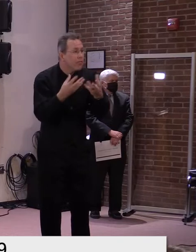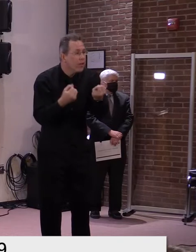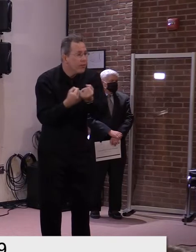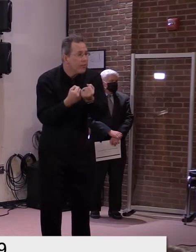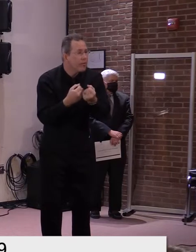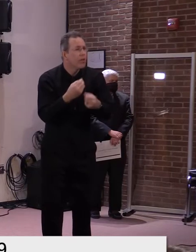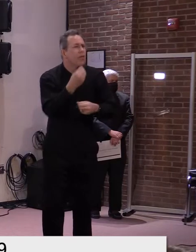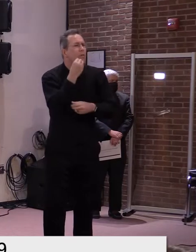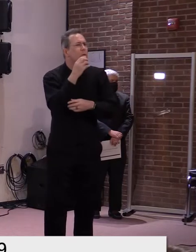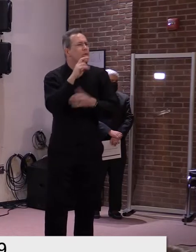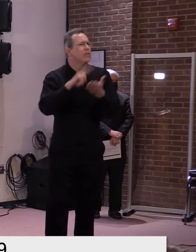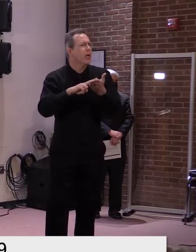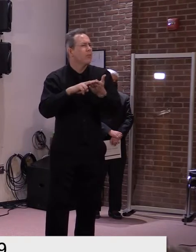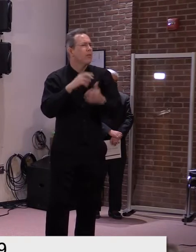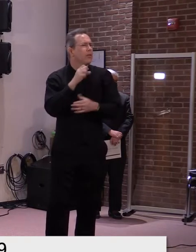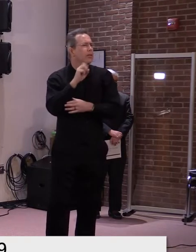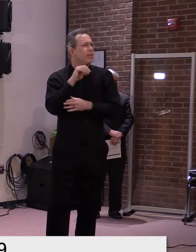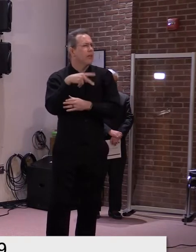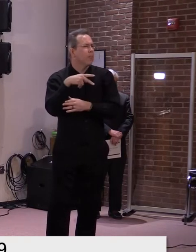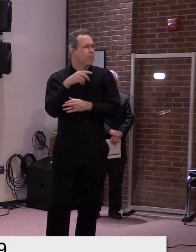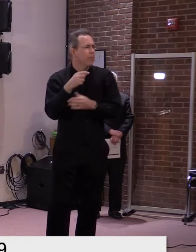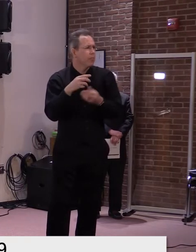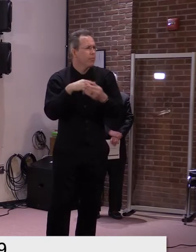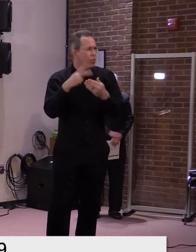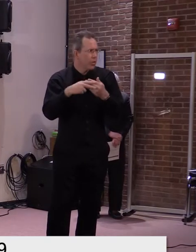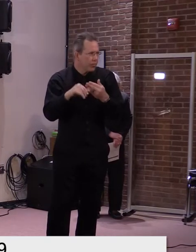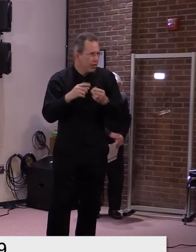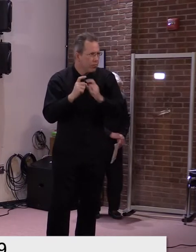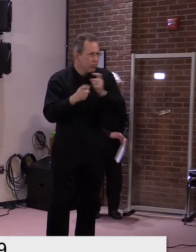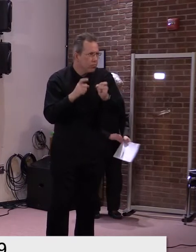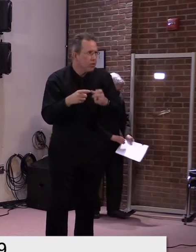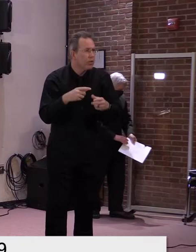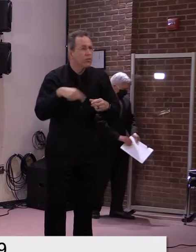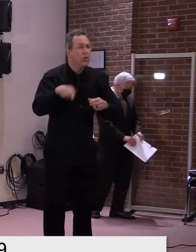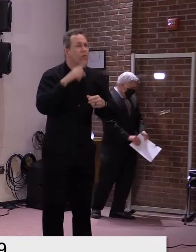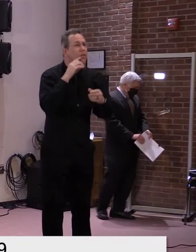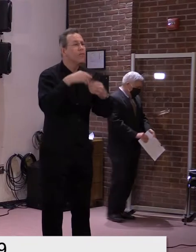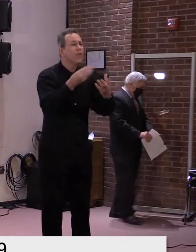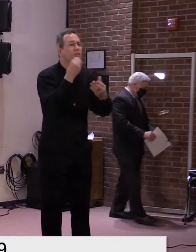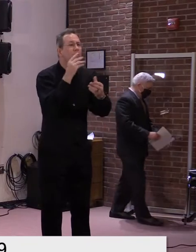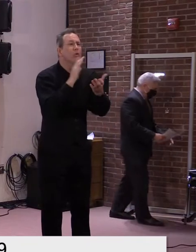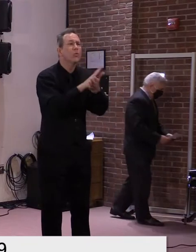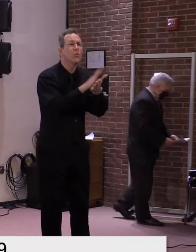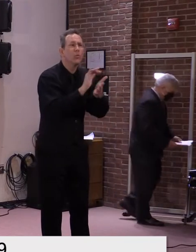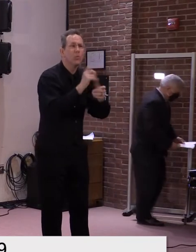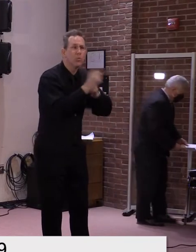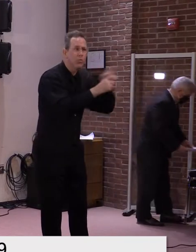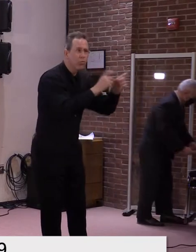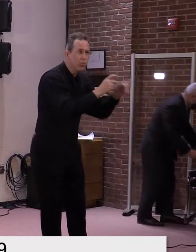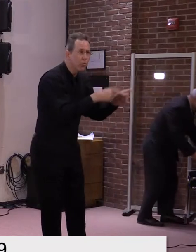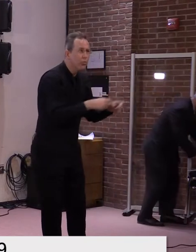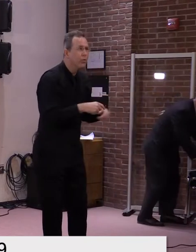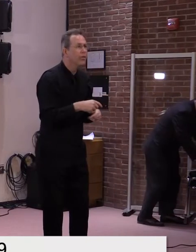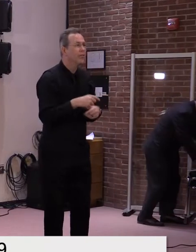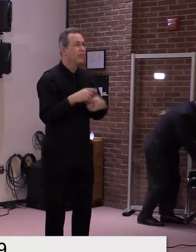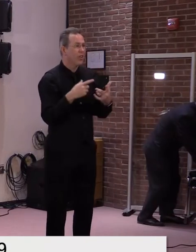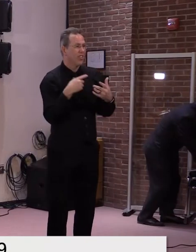of meals to school children for 90 days into the summer, and increased grants for eligible child care